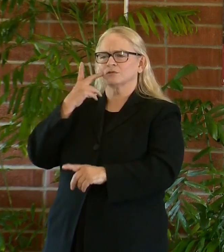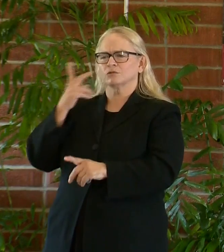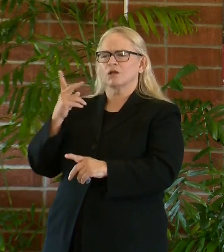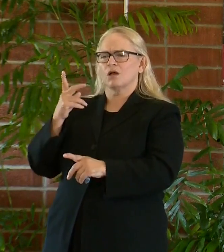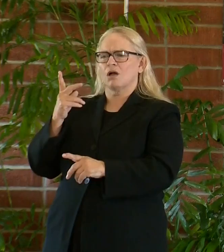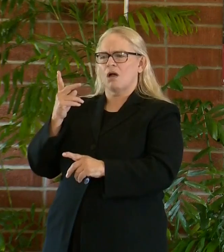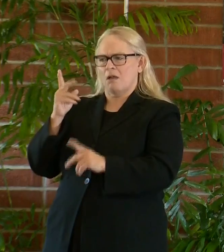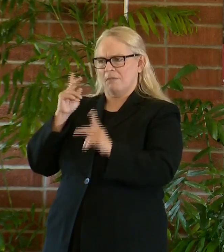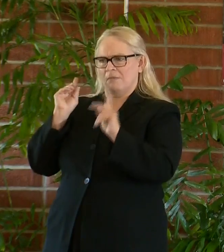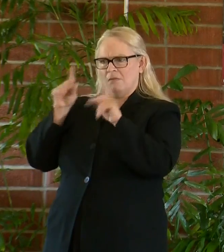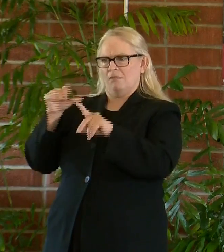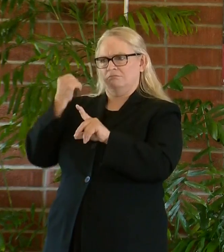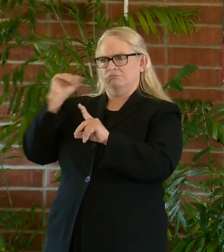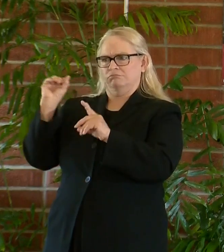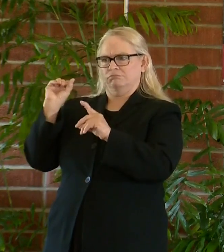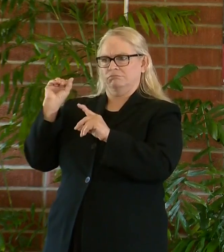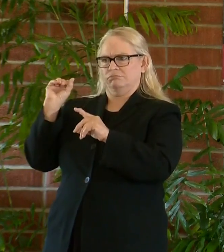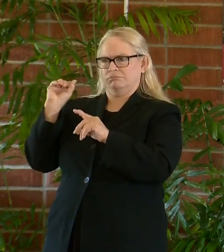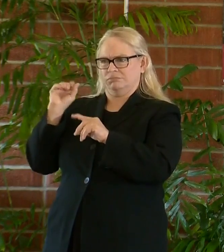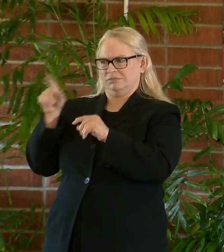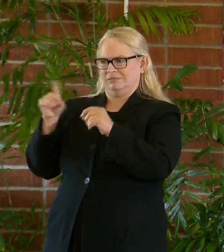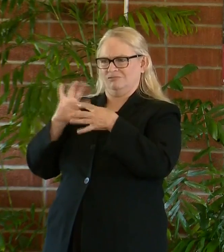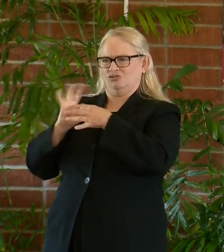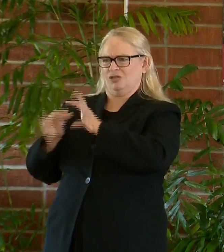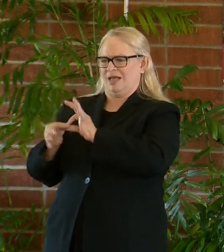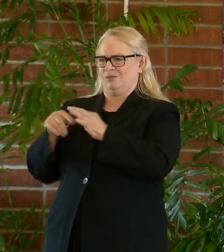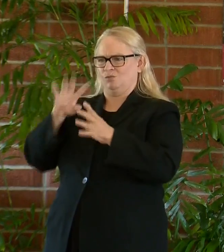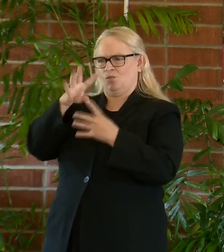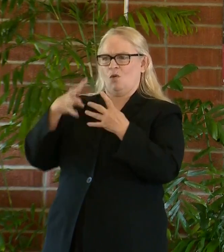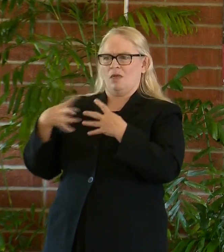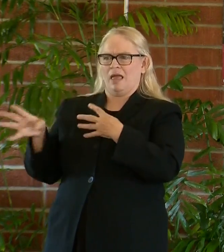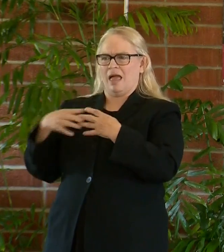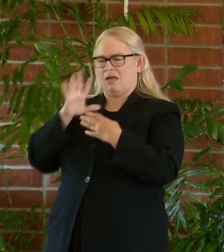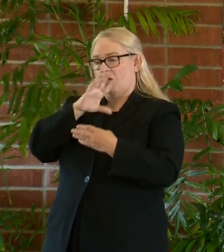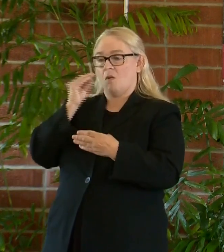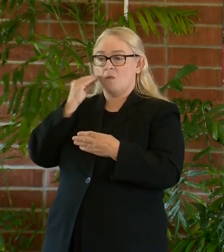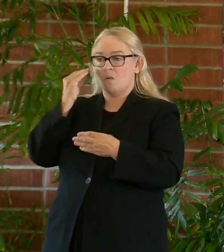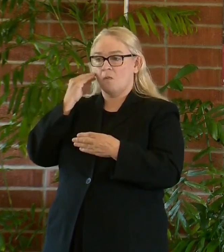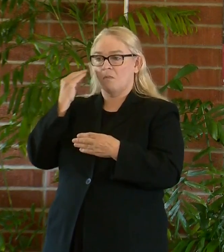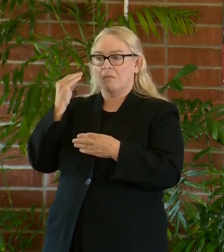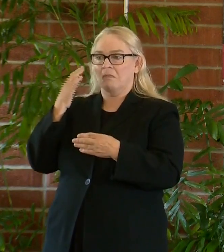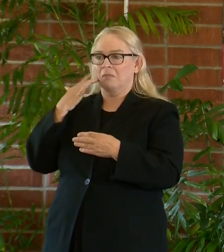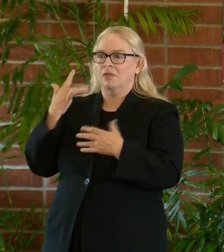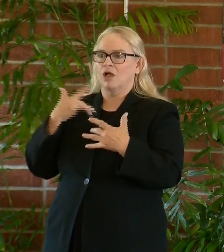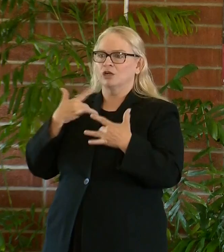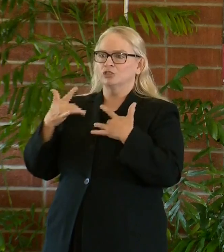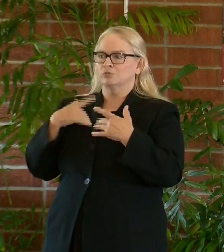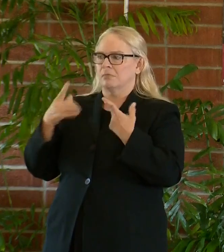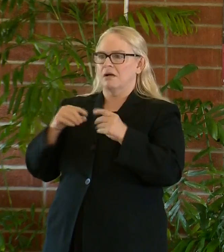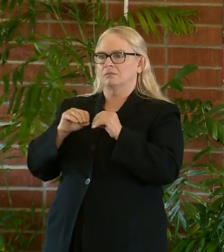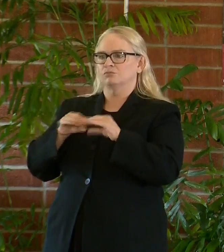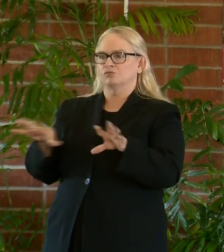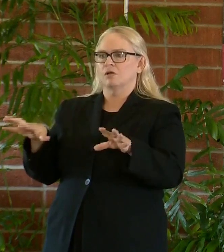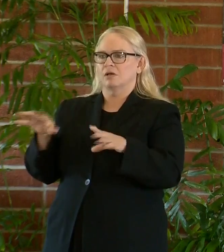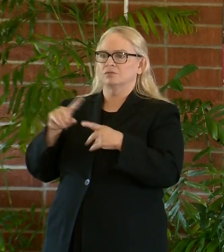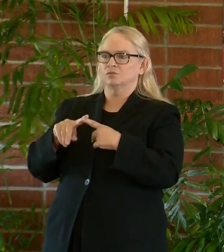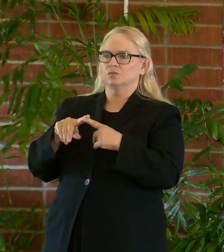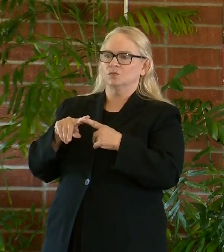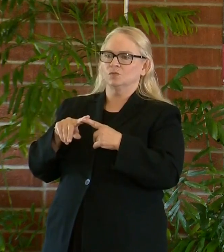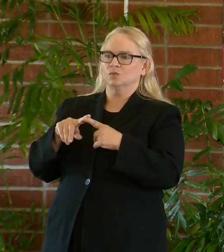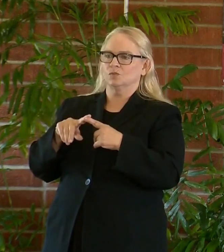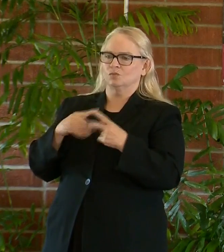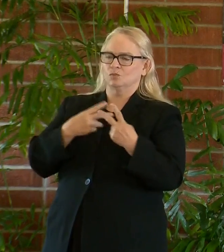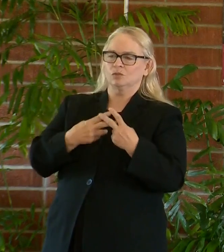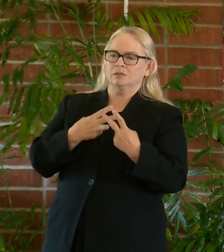more inmate releases and other efforts to mitigate the coronavirus spreading in state prisons. First, just want to get your reaction to these demonstrations at